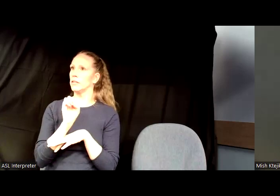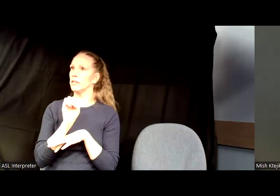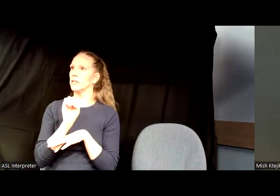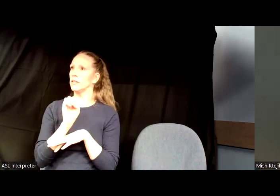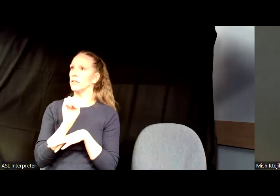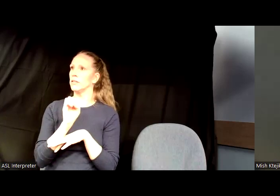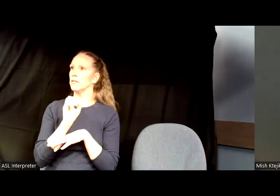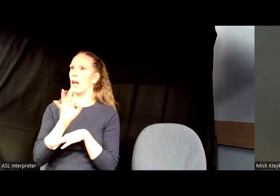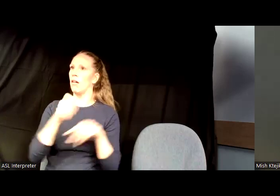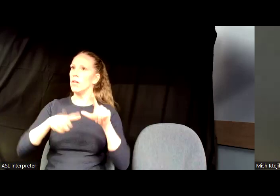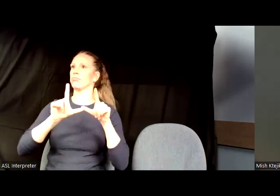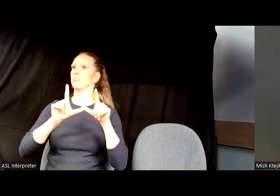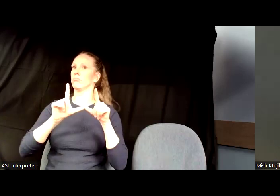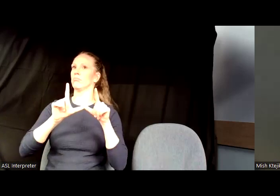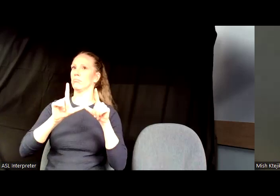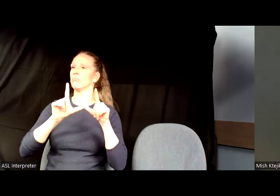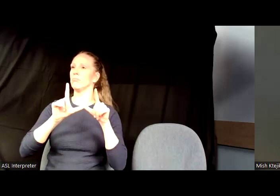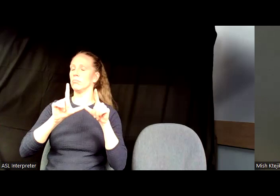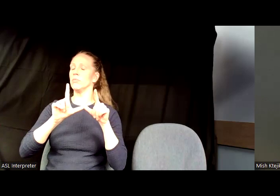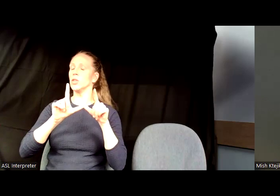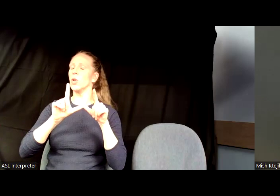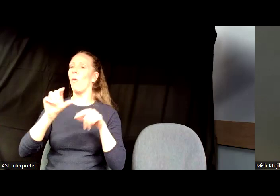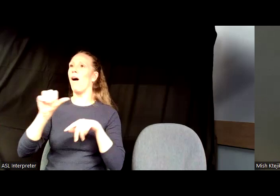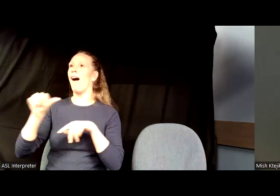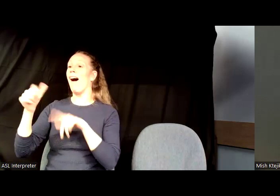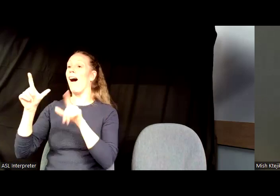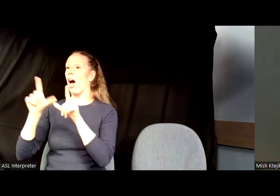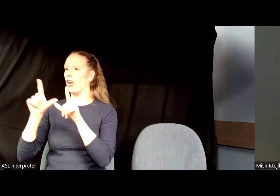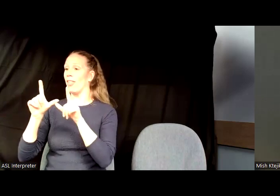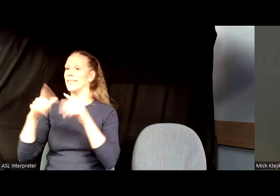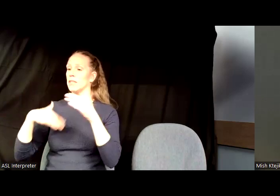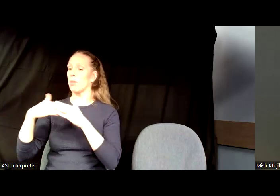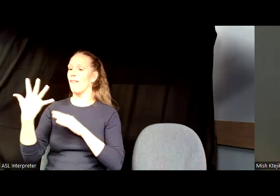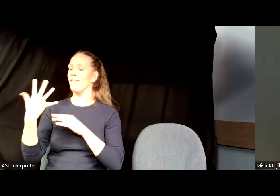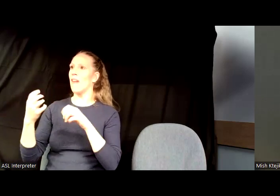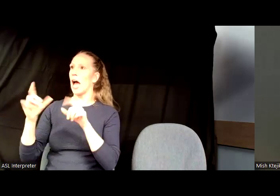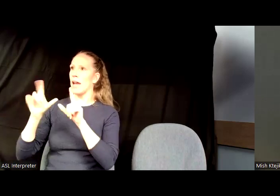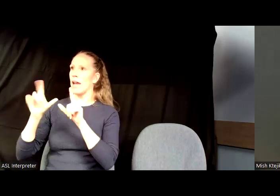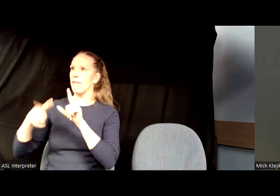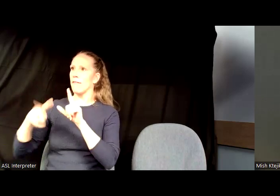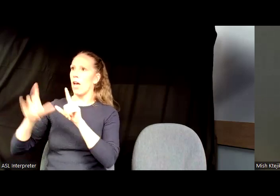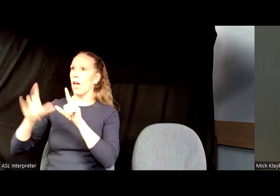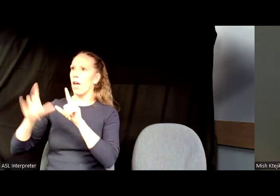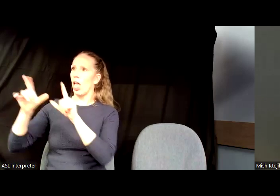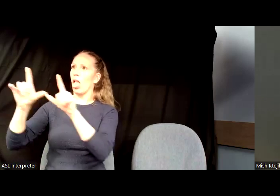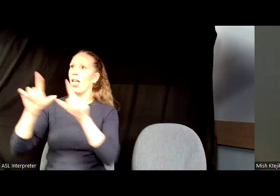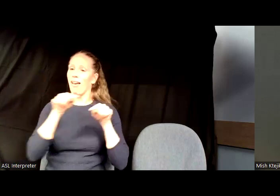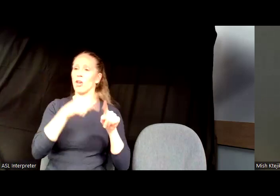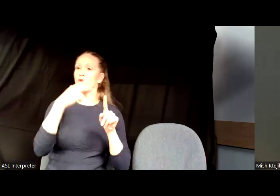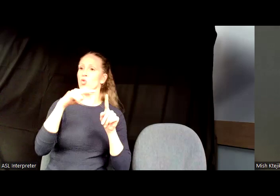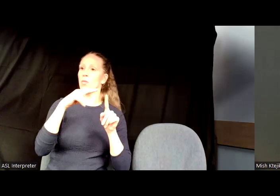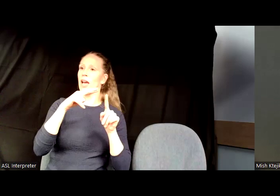1 year from the date of issuance. So in other licenses, you only get 5 renewals. This one is ongoing renewals.